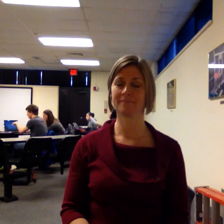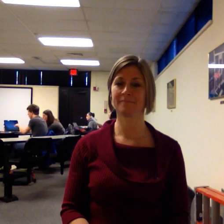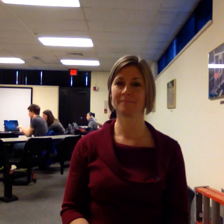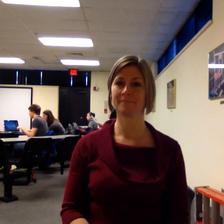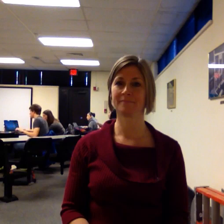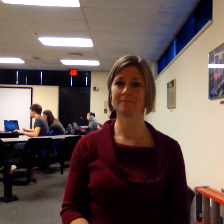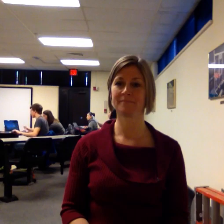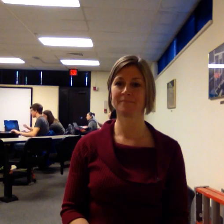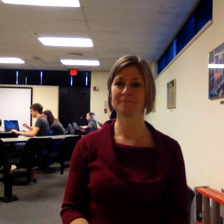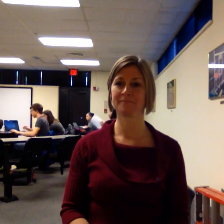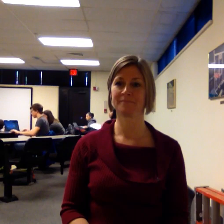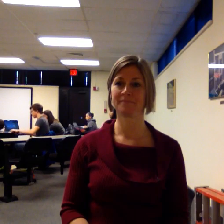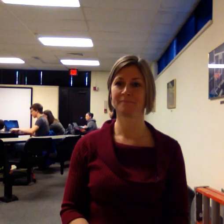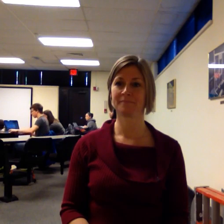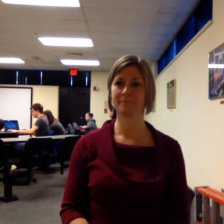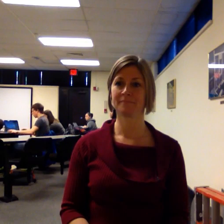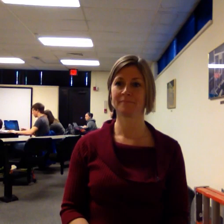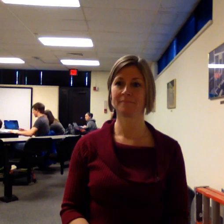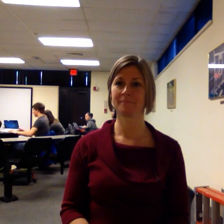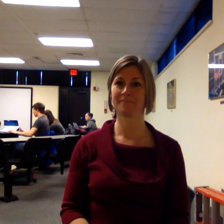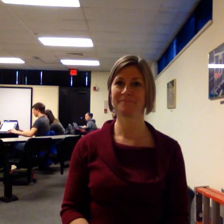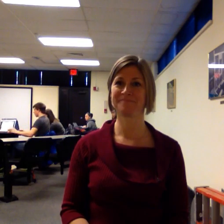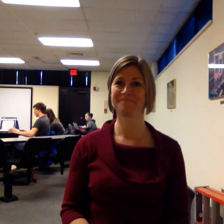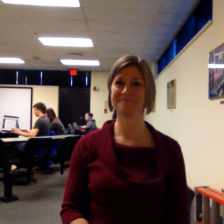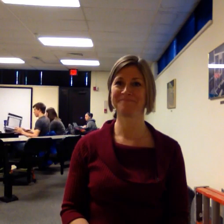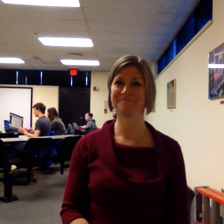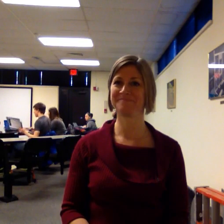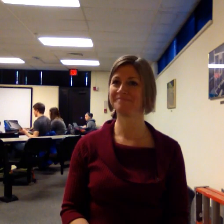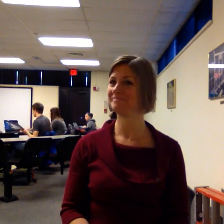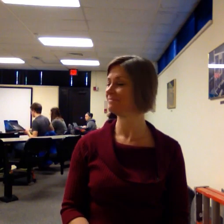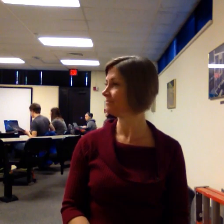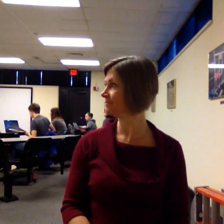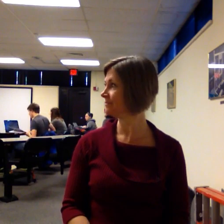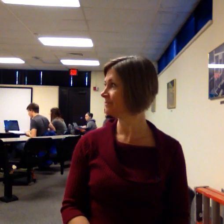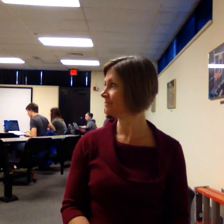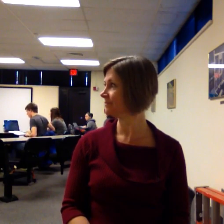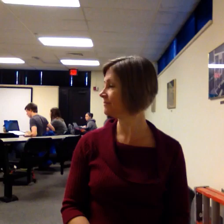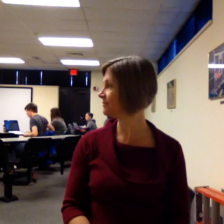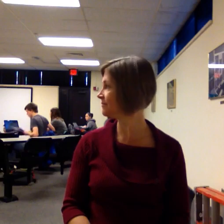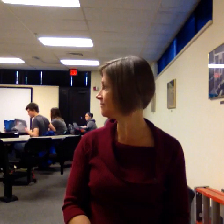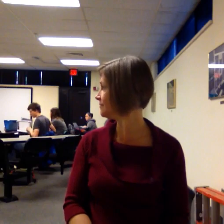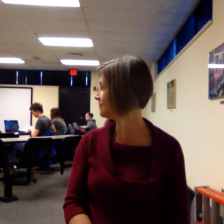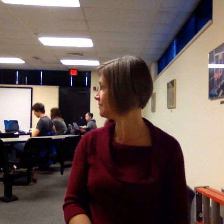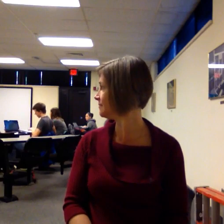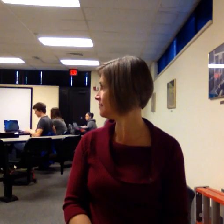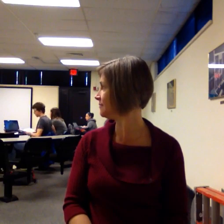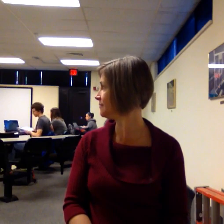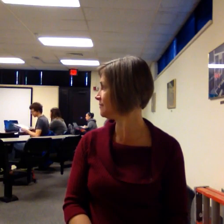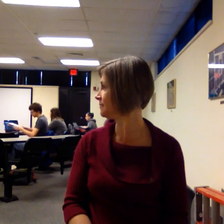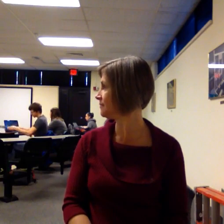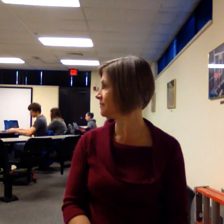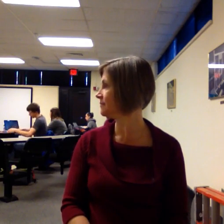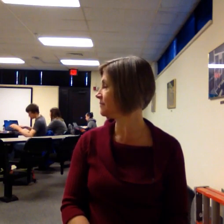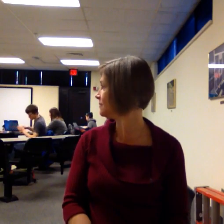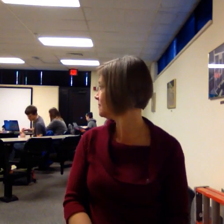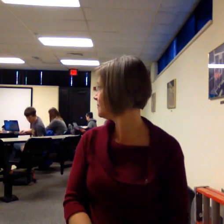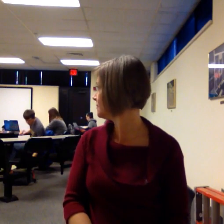What did you have? What did you have? Well, it was again, it would say at the top